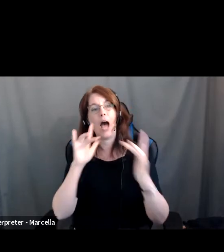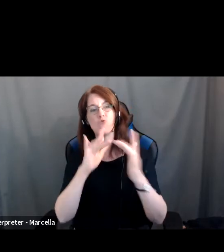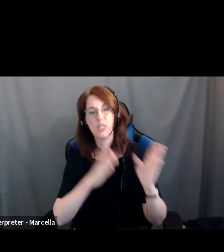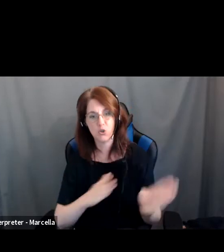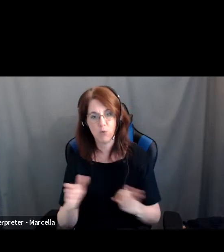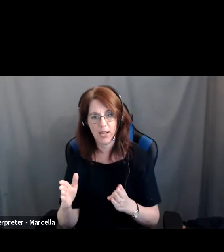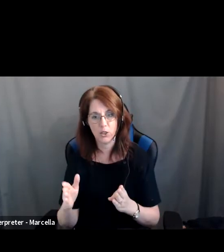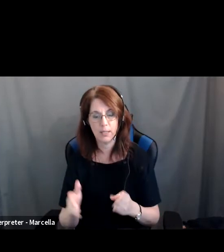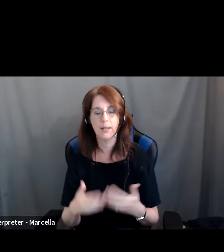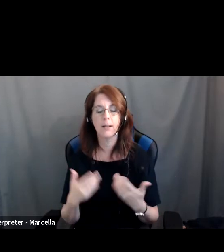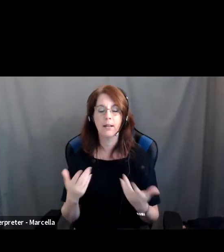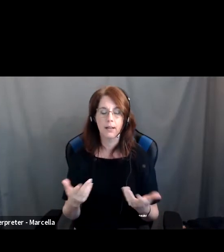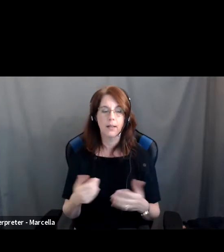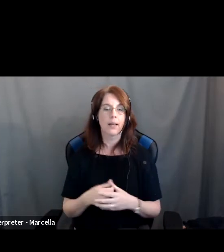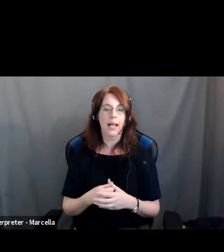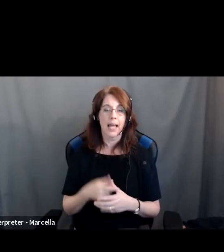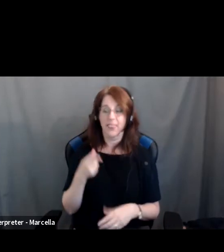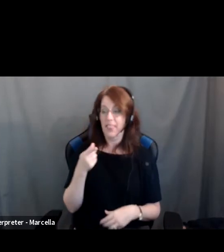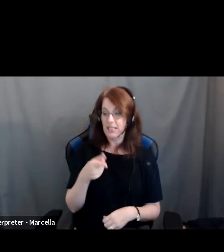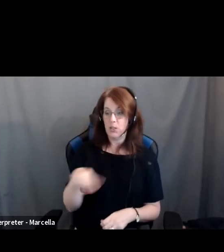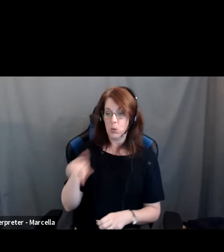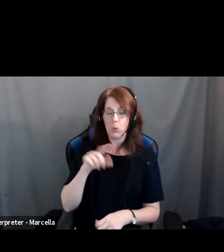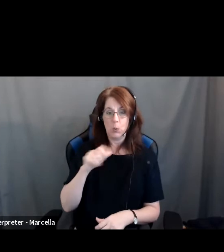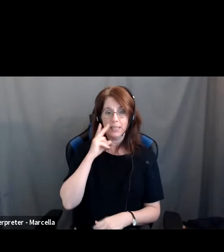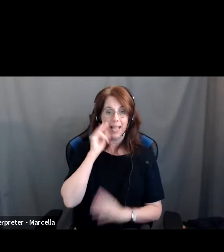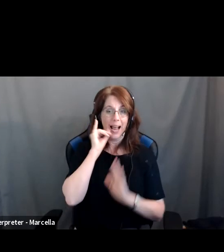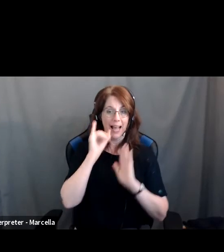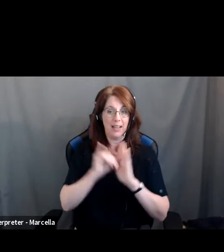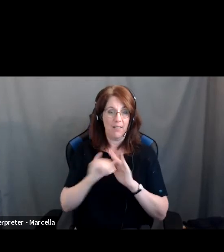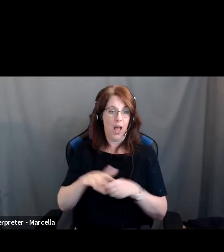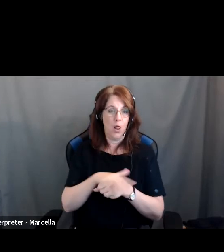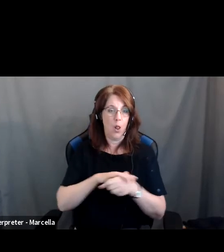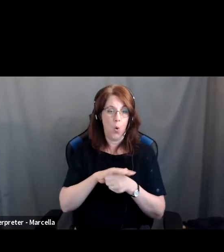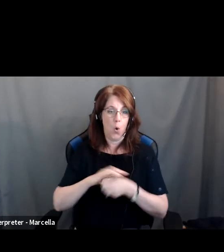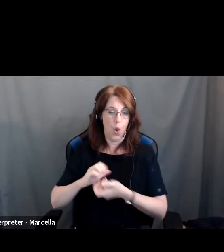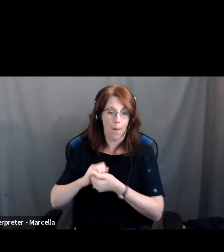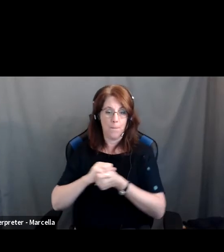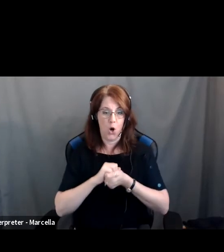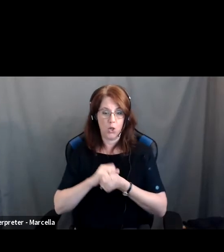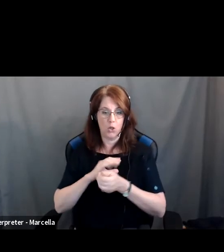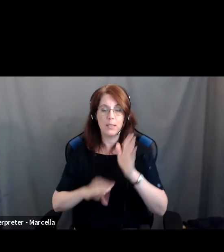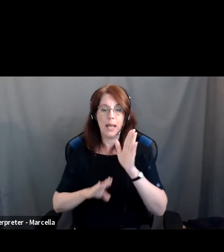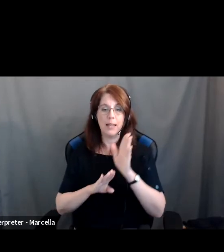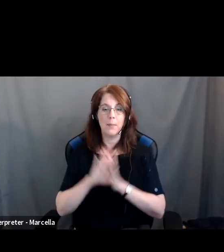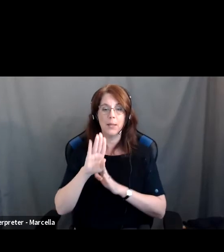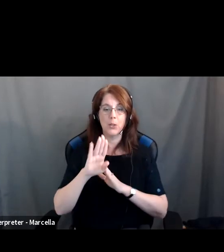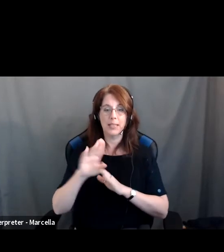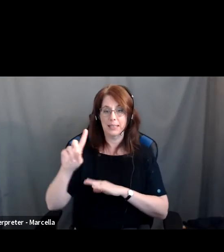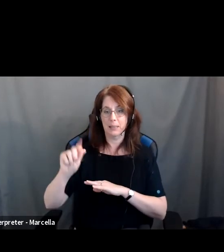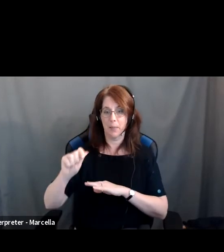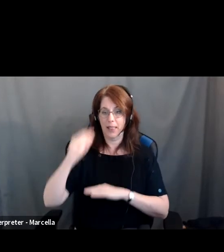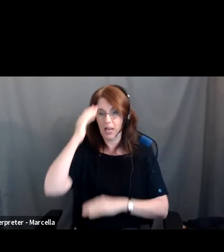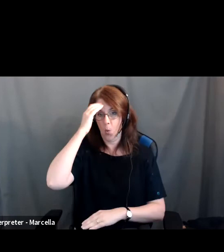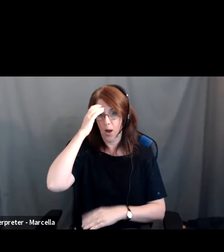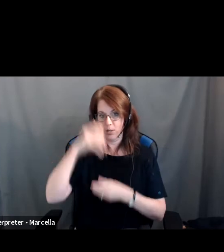And this is where I think you can see that identifying local partners and then building disability awareness within those